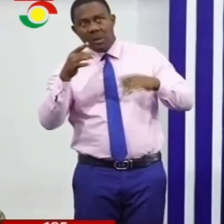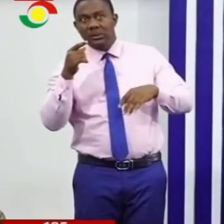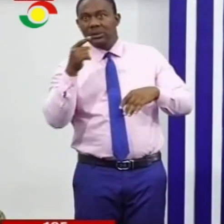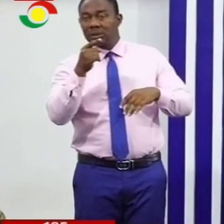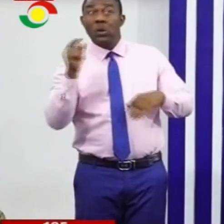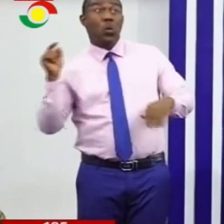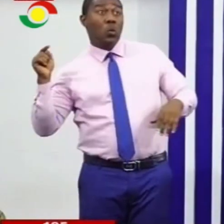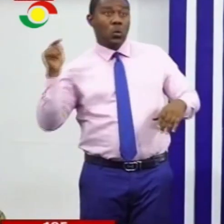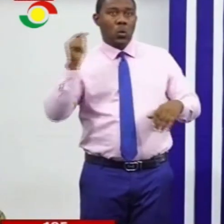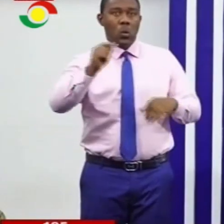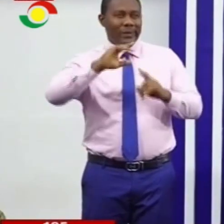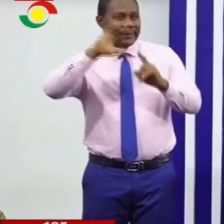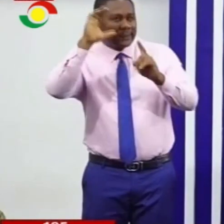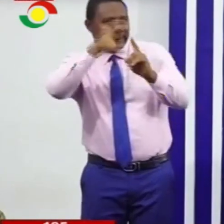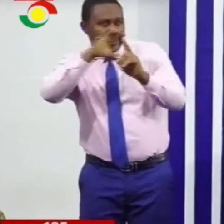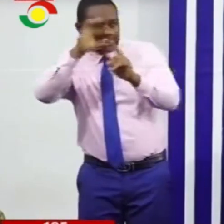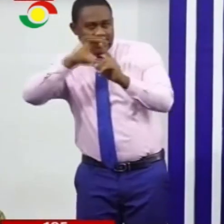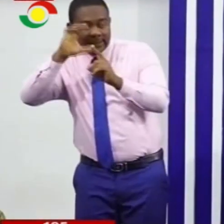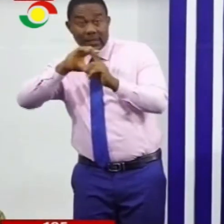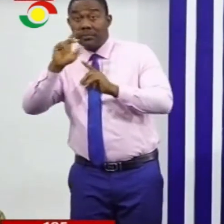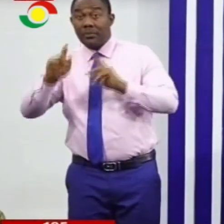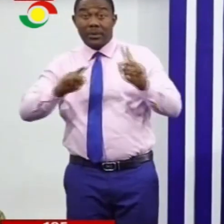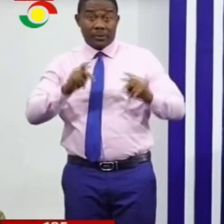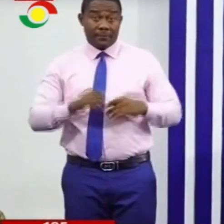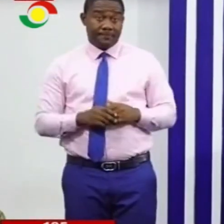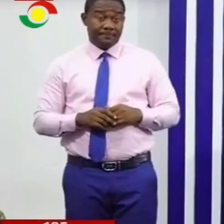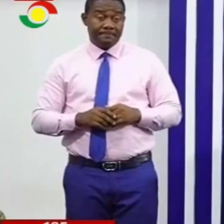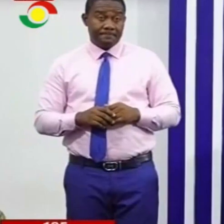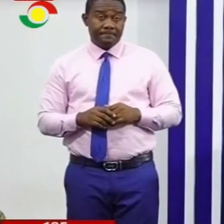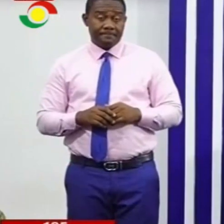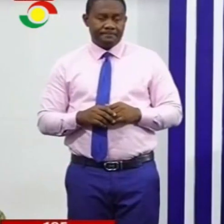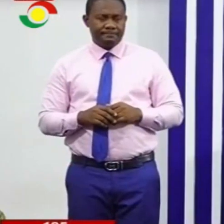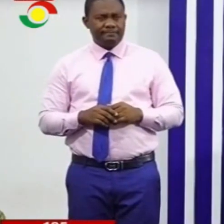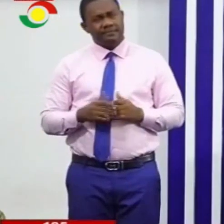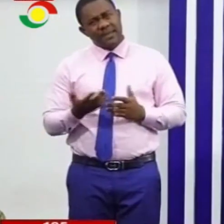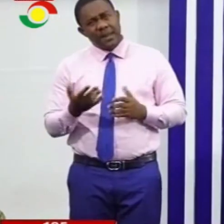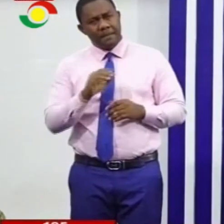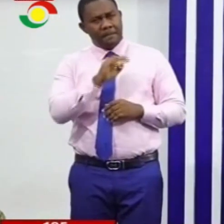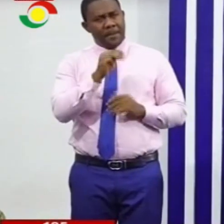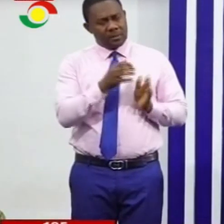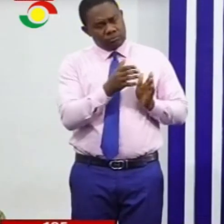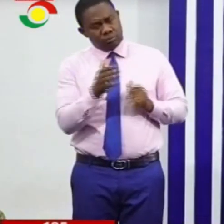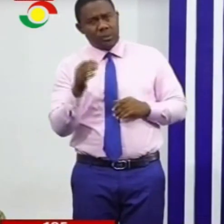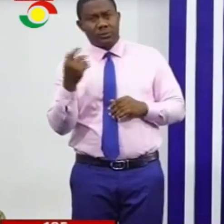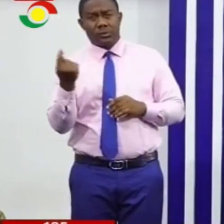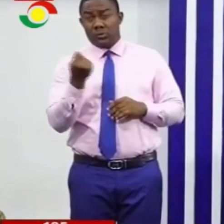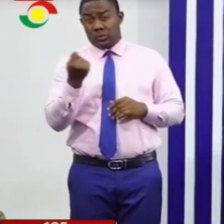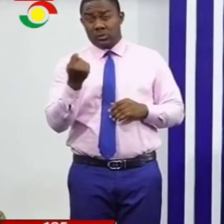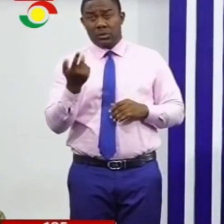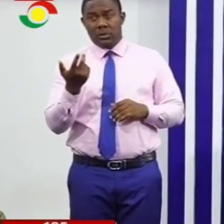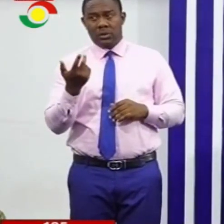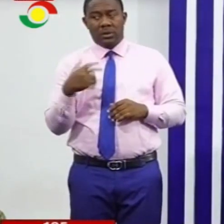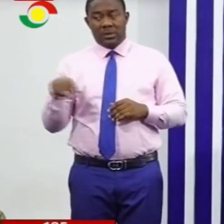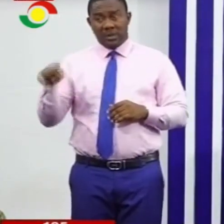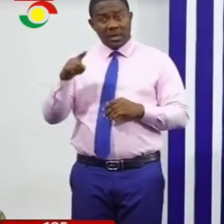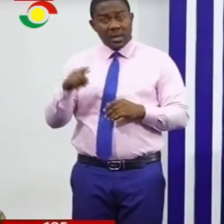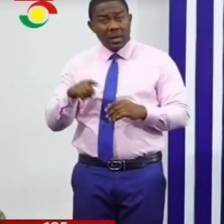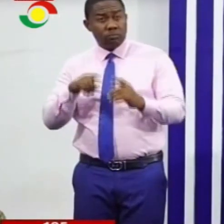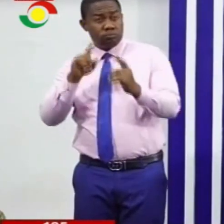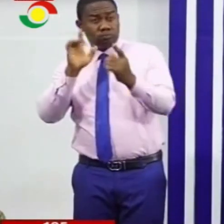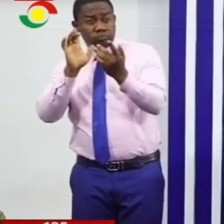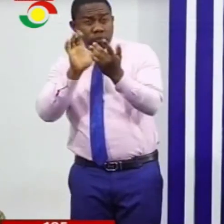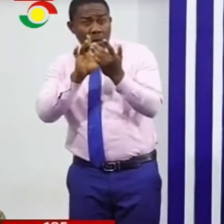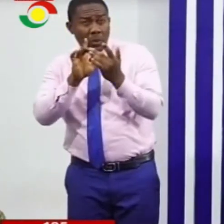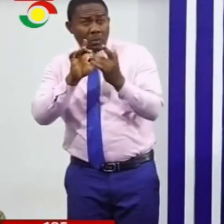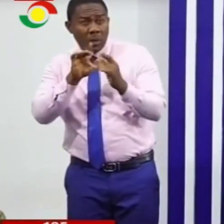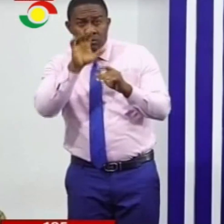trace people in. So far, between Monday and Tuesday, they had contacted